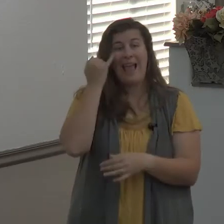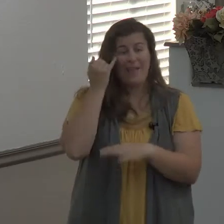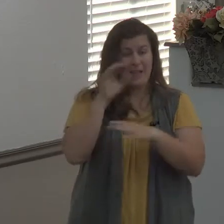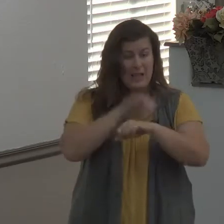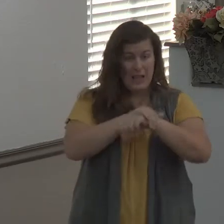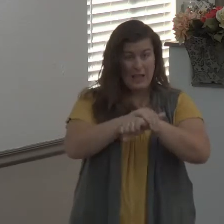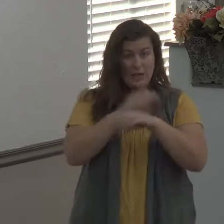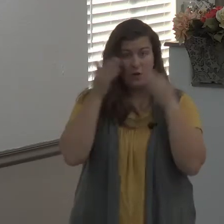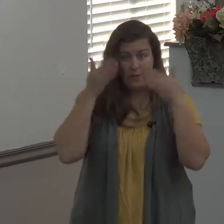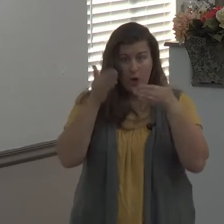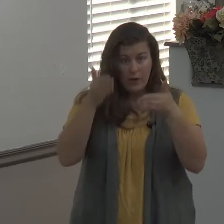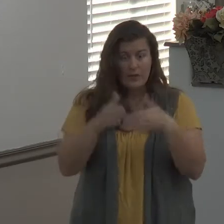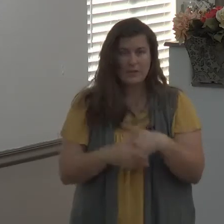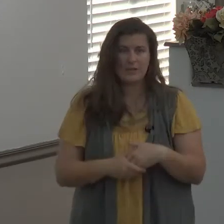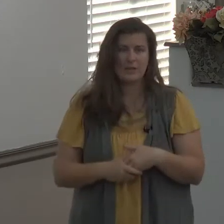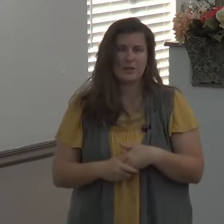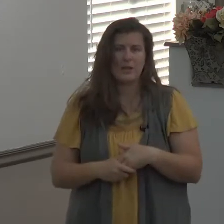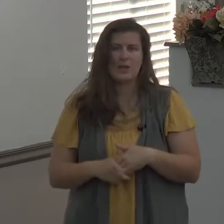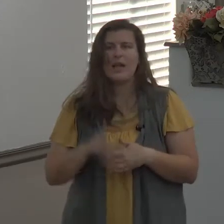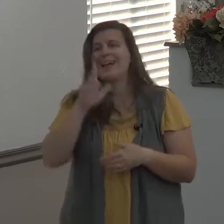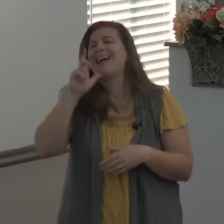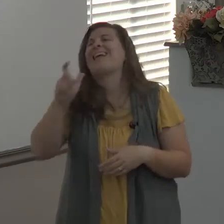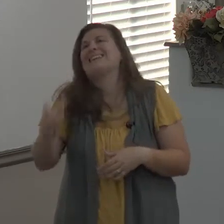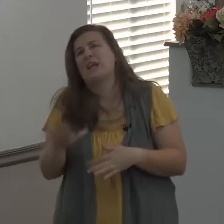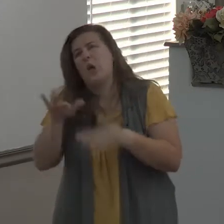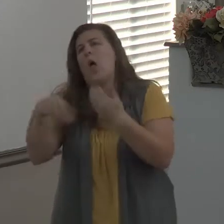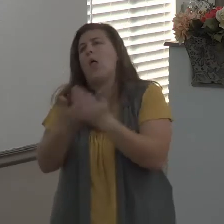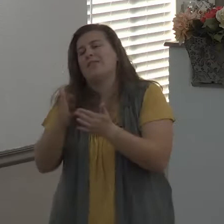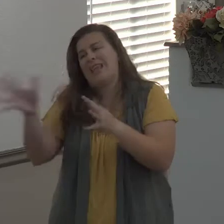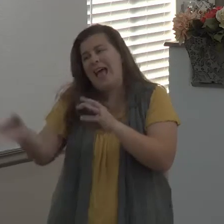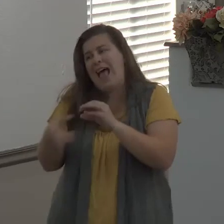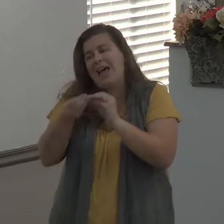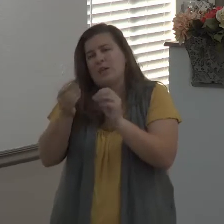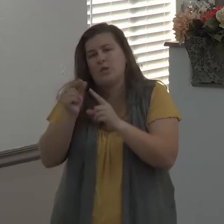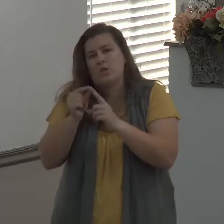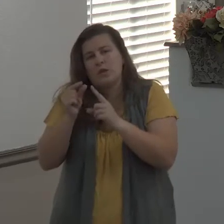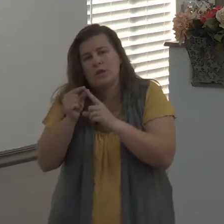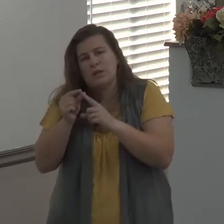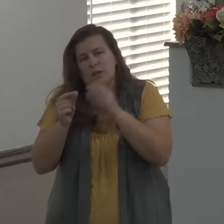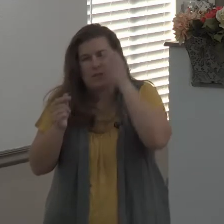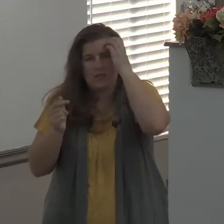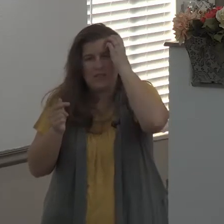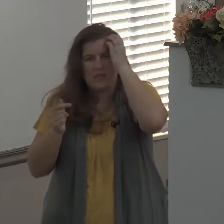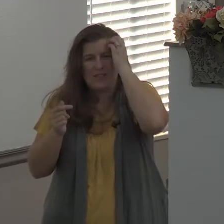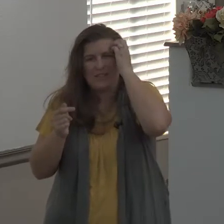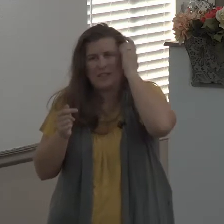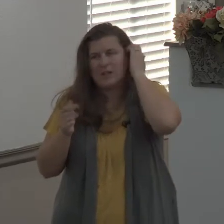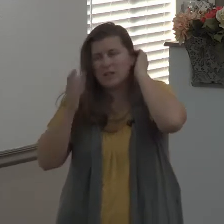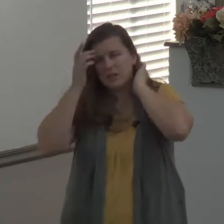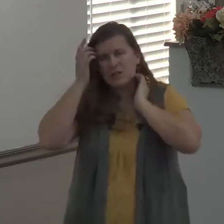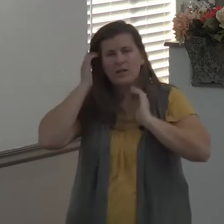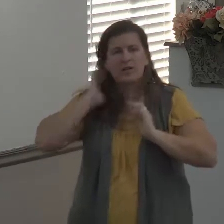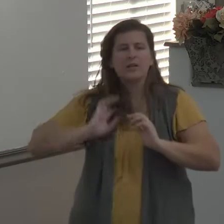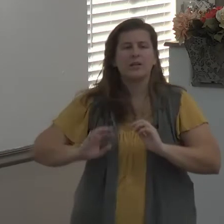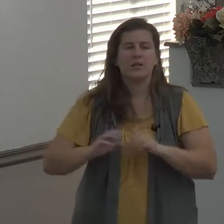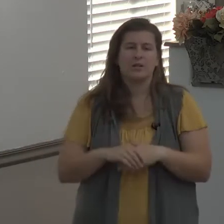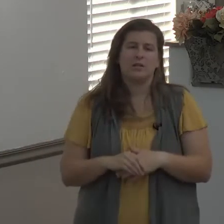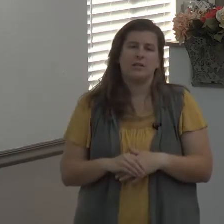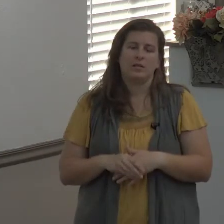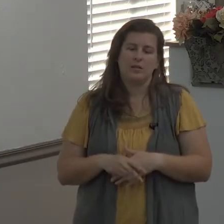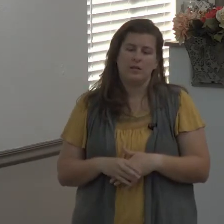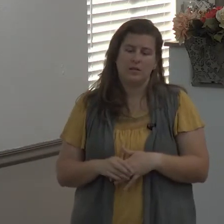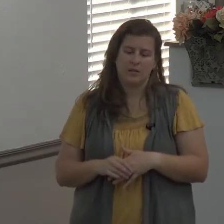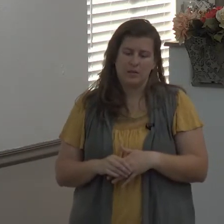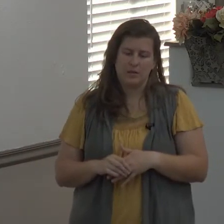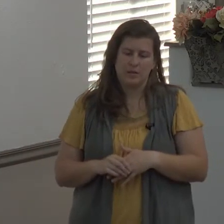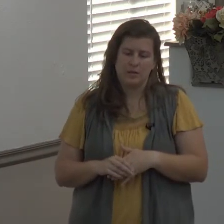we're battling against. Now, if you're an English individual, he didn't need to put all those againsts in there, did he? He